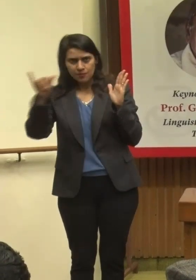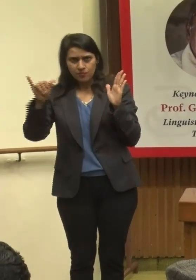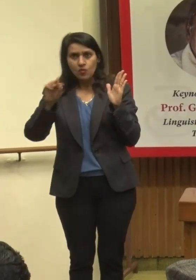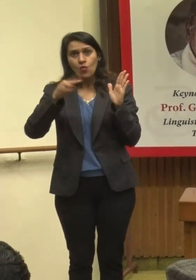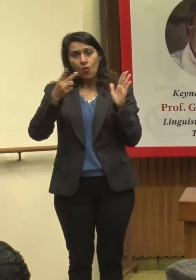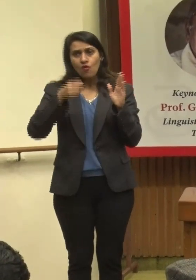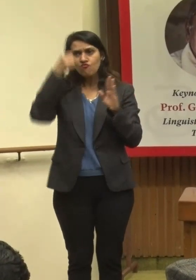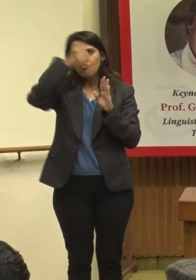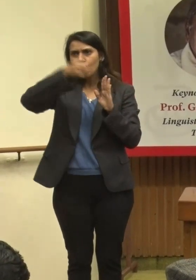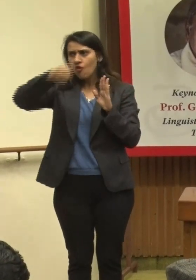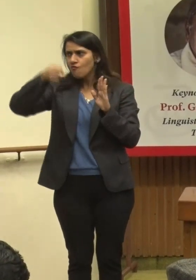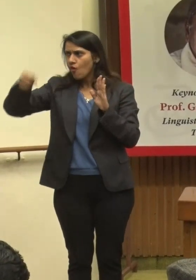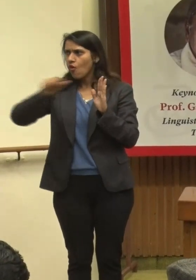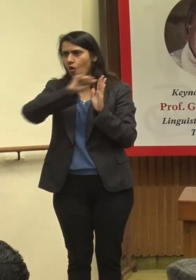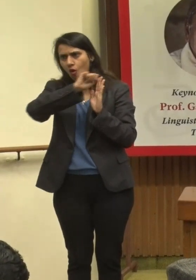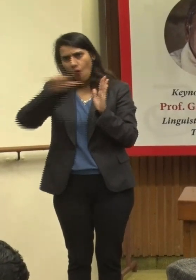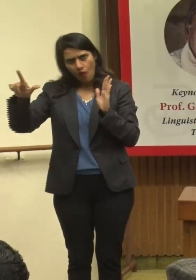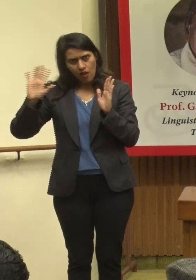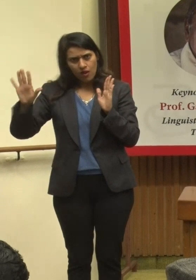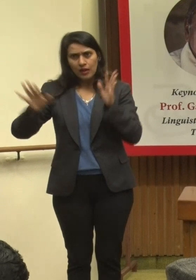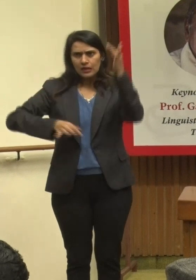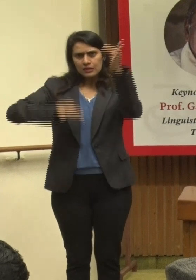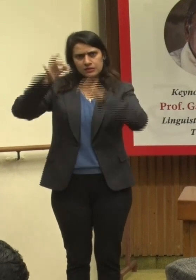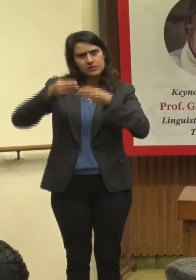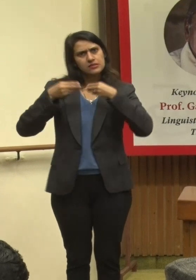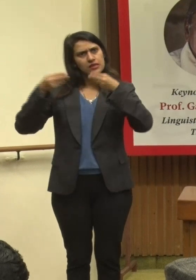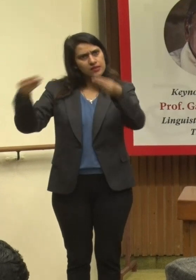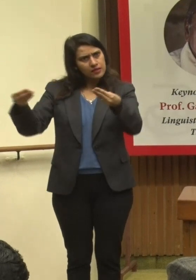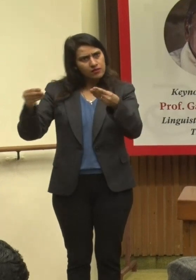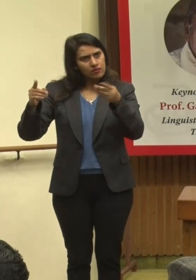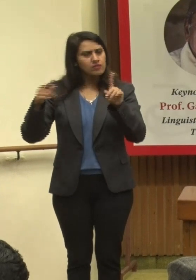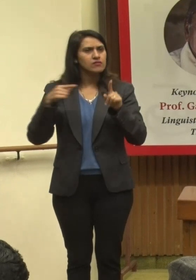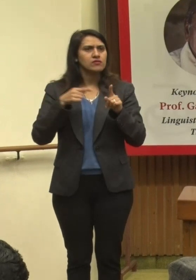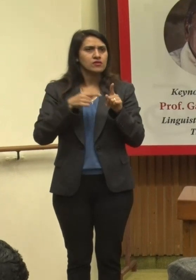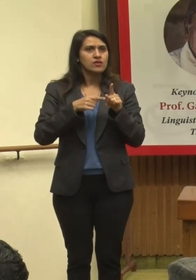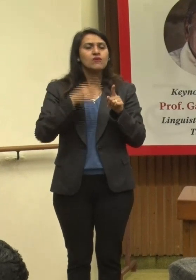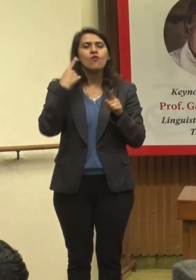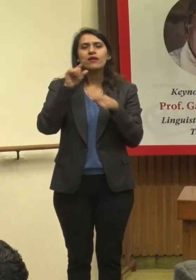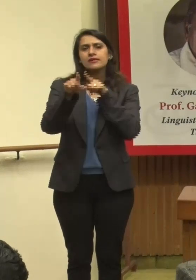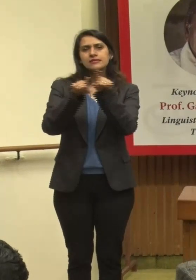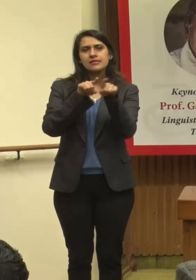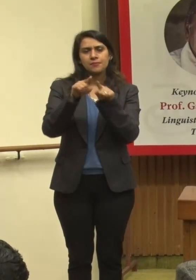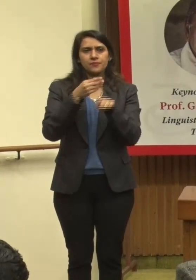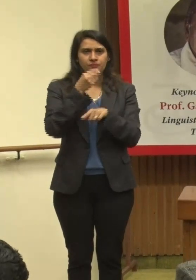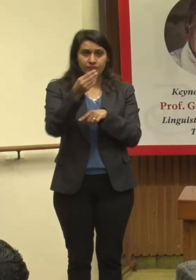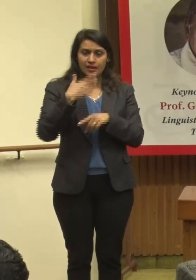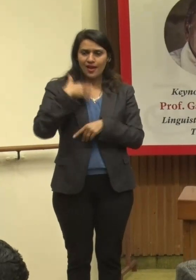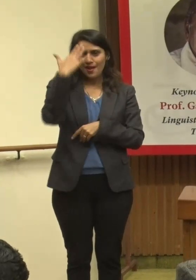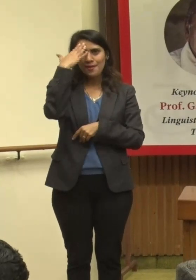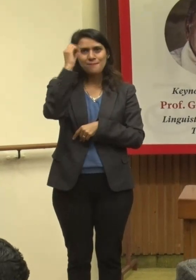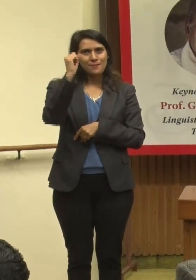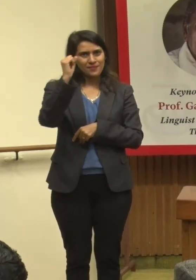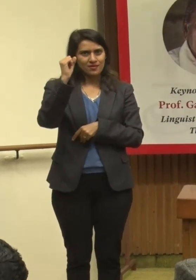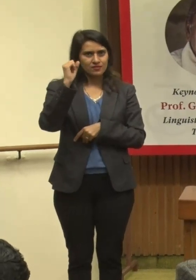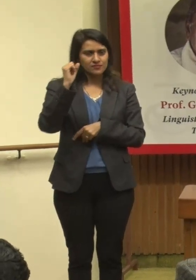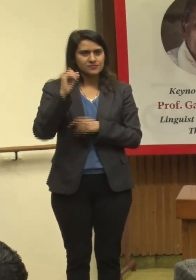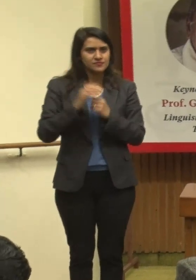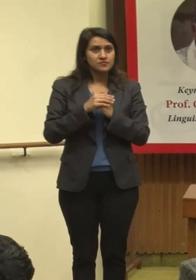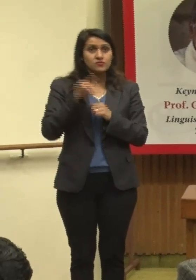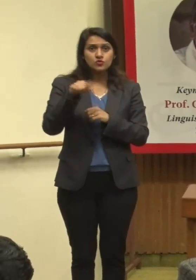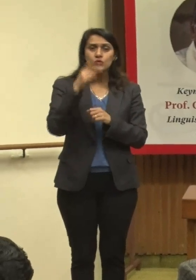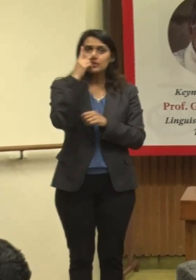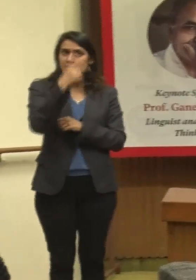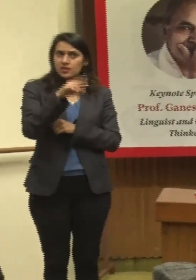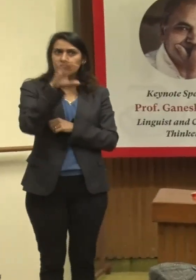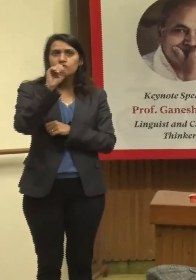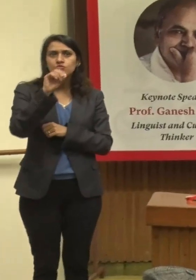on everybody and it will do justice, it is faulty. For example, I remember, I don't know if you have seen this or